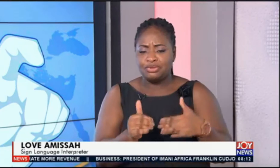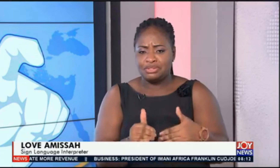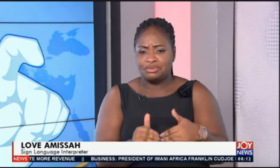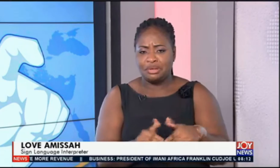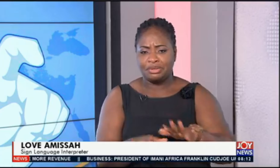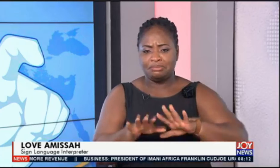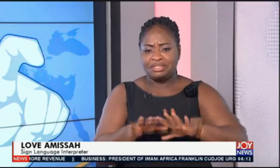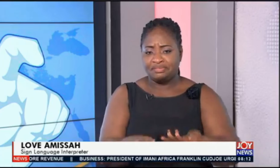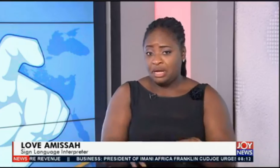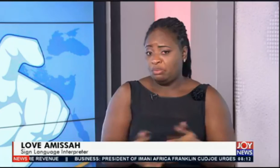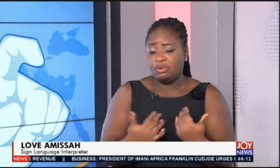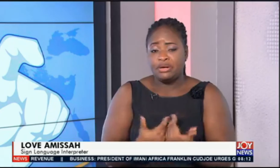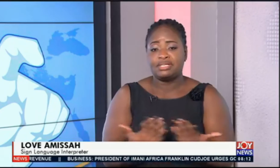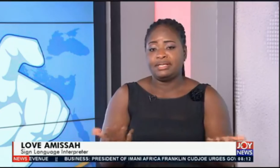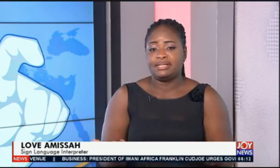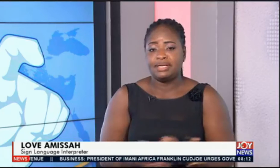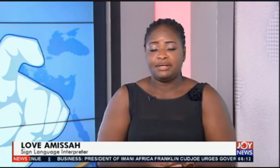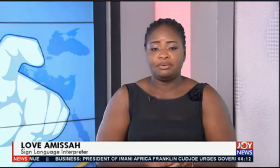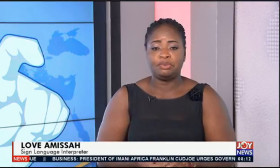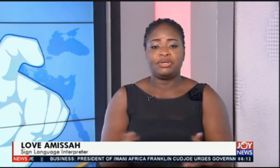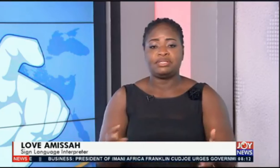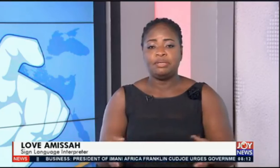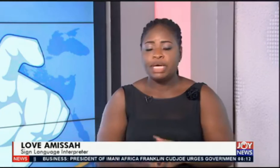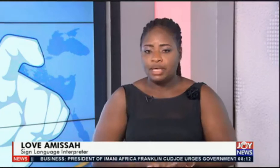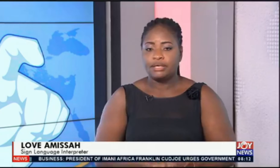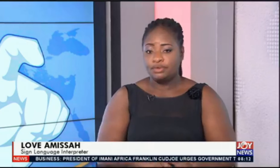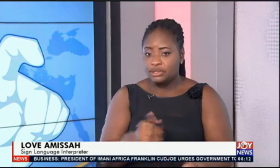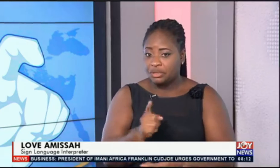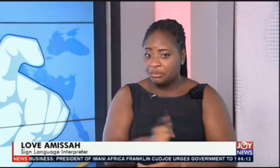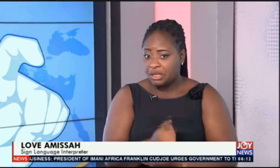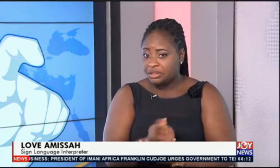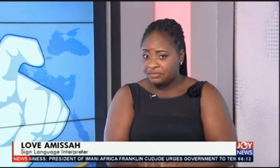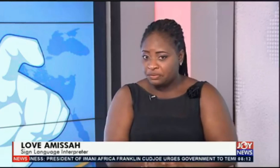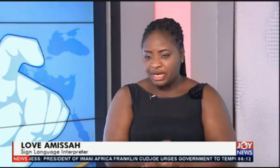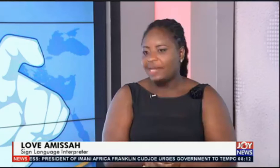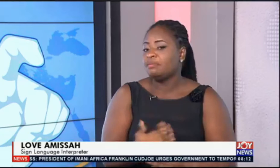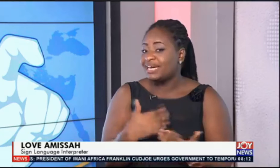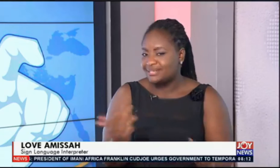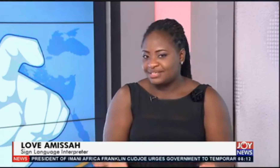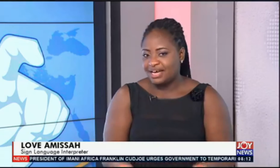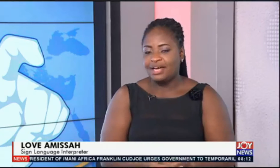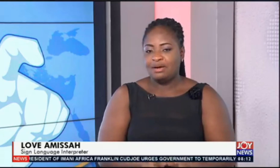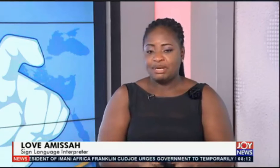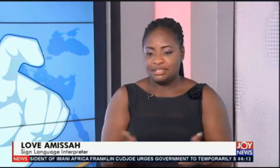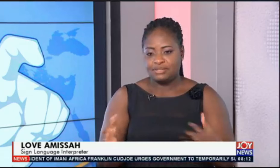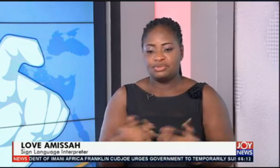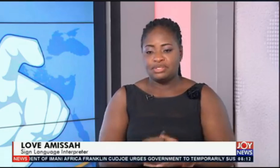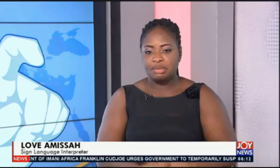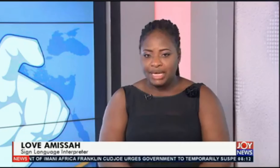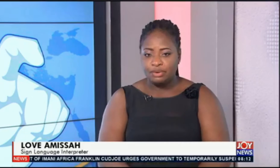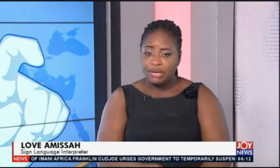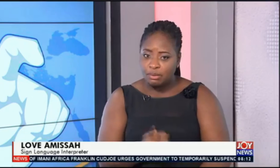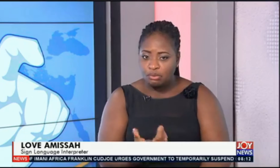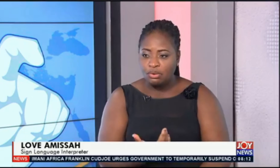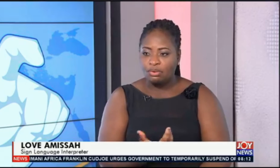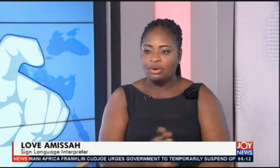I come closer to you, I'll become deaf. I mean, when I was learning the sign language, people were telling me, hey, if you don't take care, you become deaf. Even my sisters used to tell me,